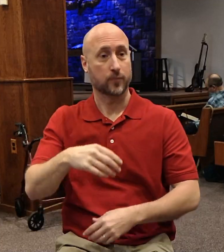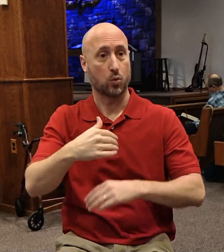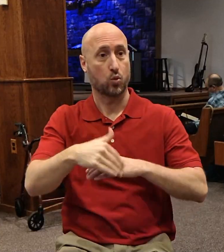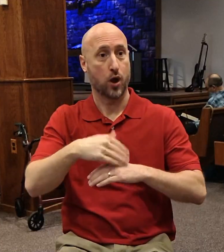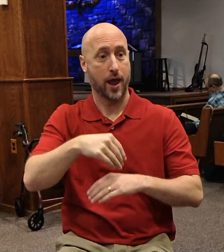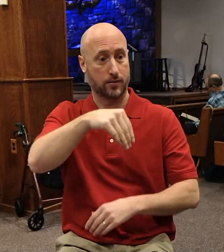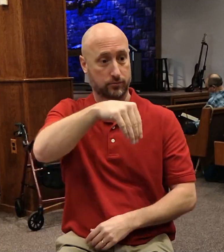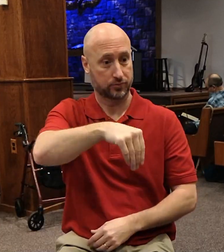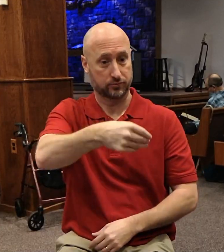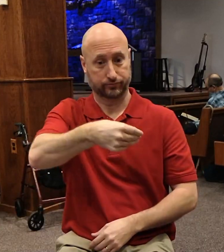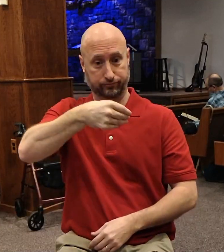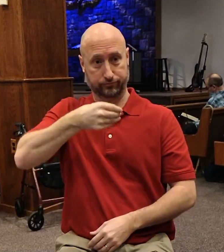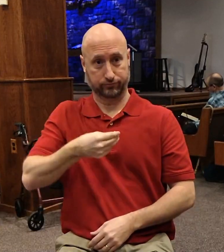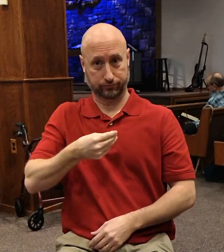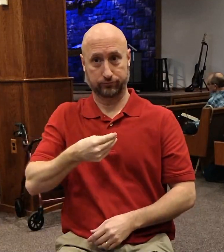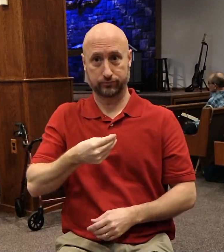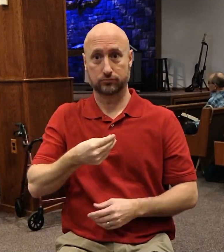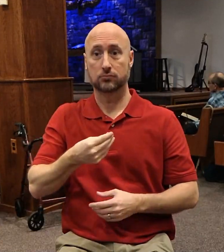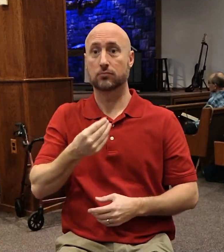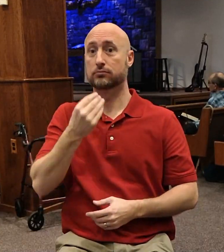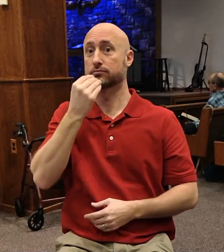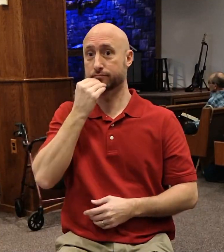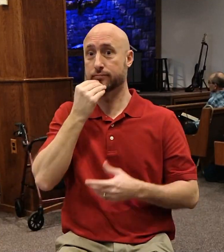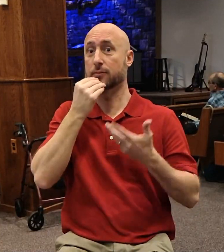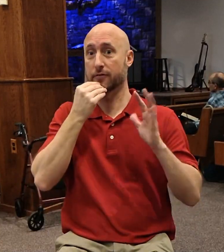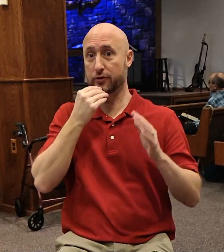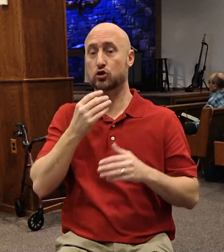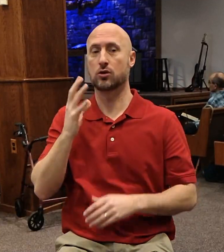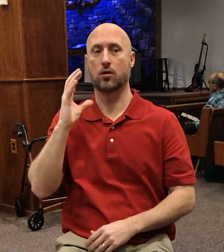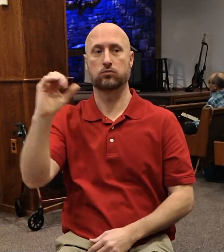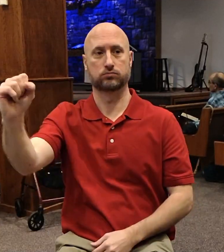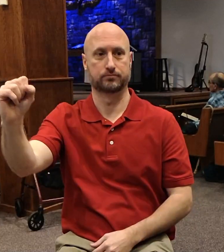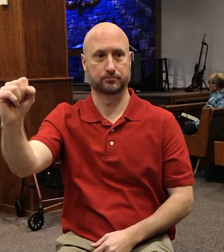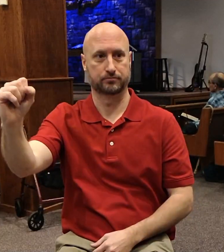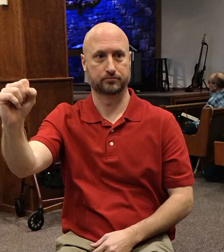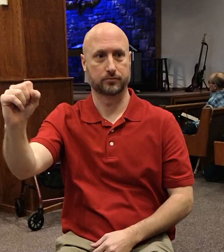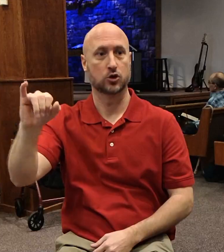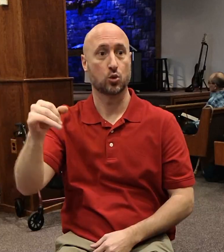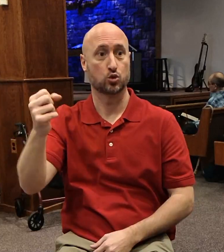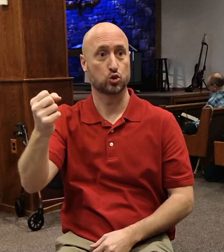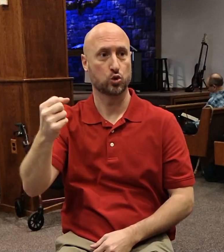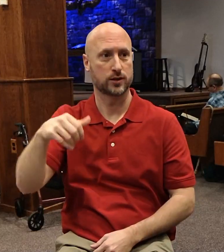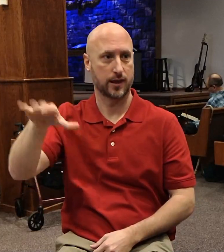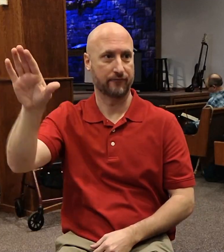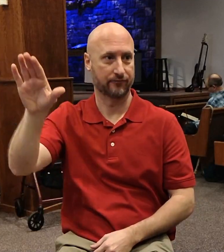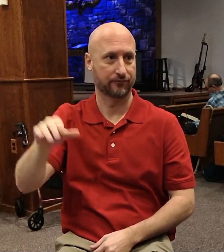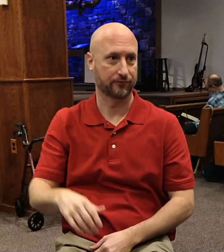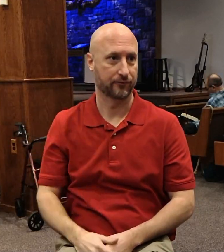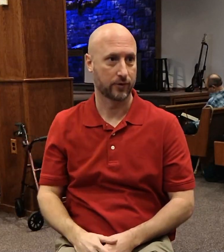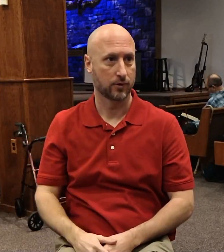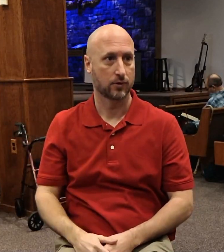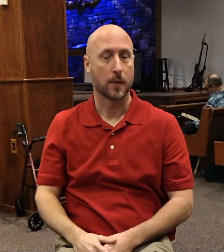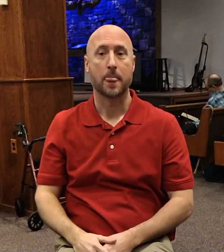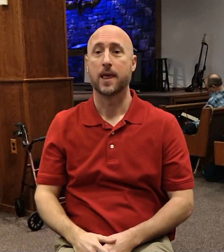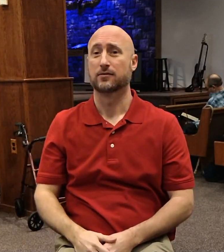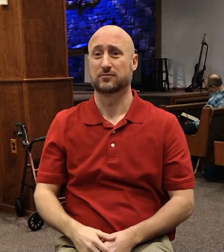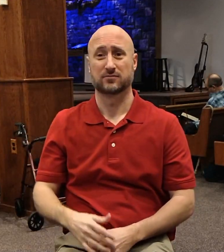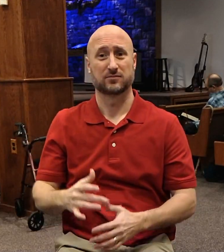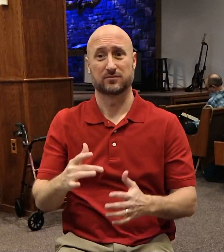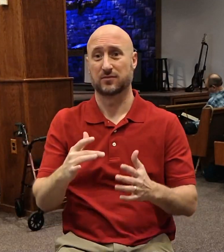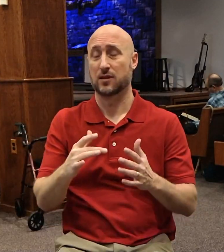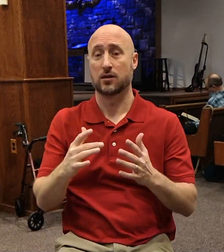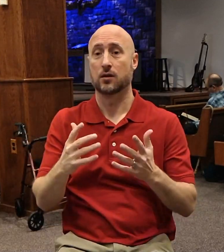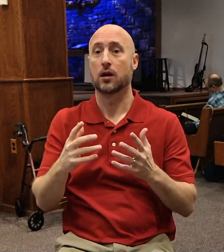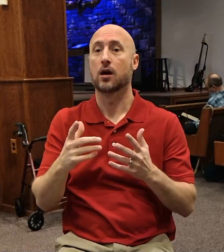immediately out, and that's in an active sense, by the way. He's the one who went out. Predestination did not drive him out.